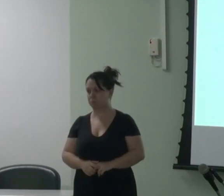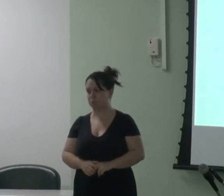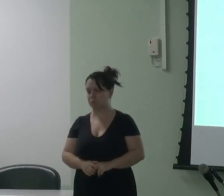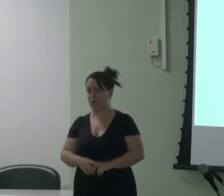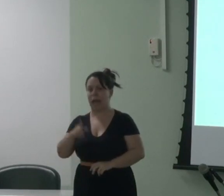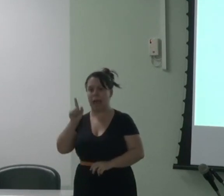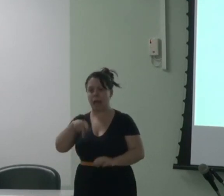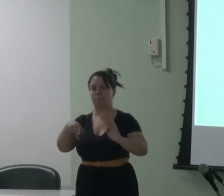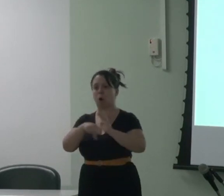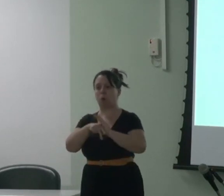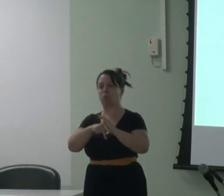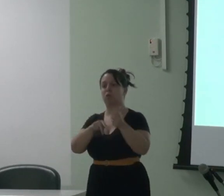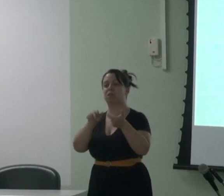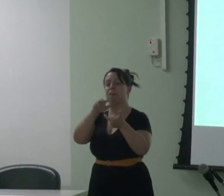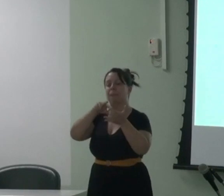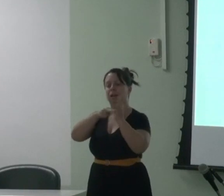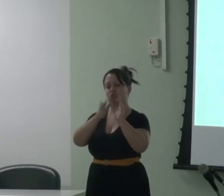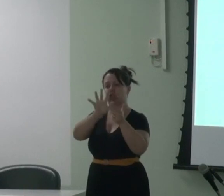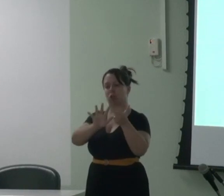semantic